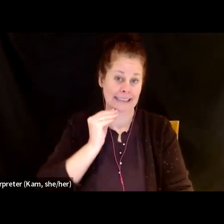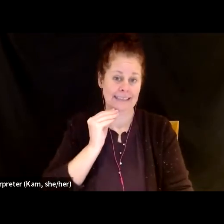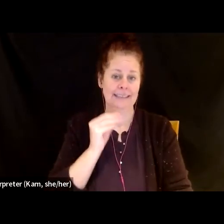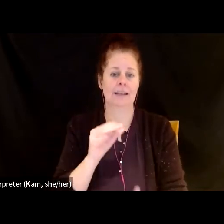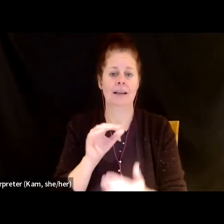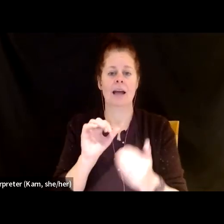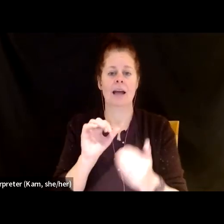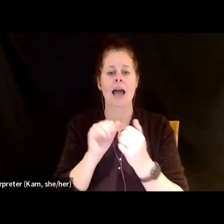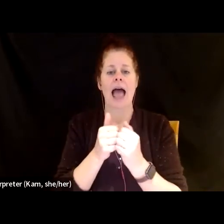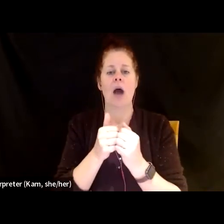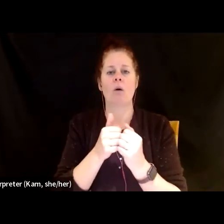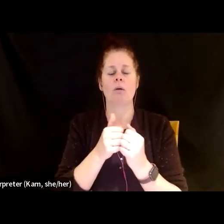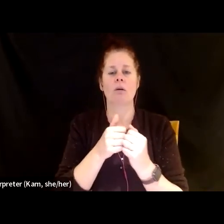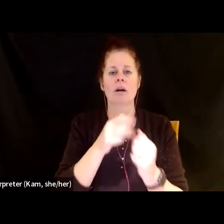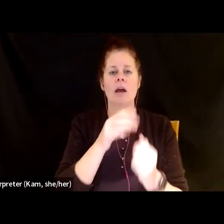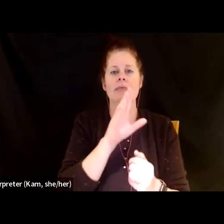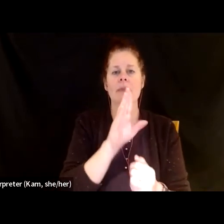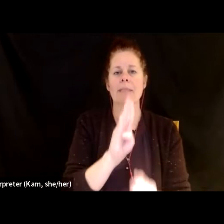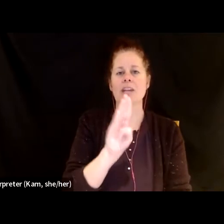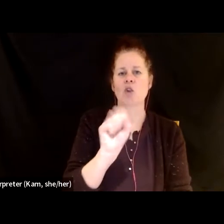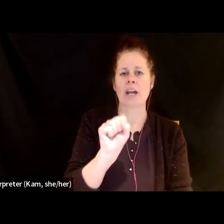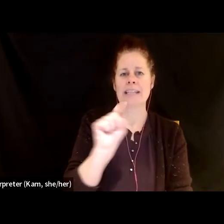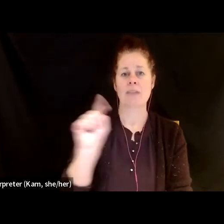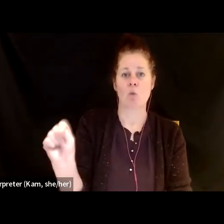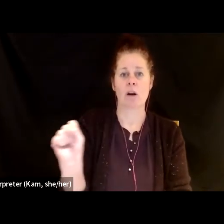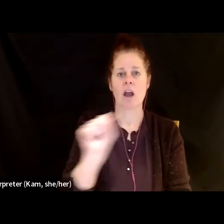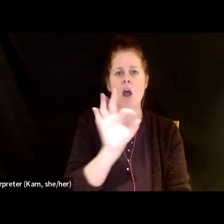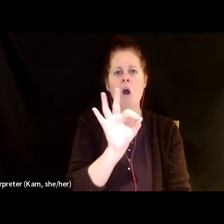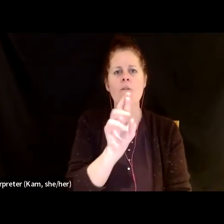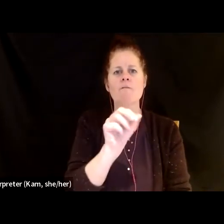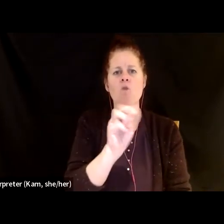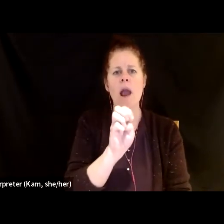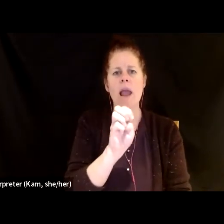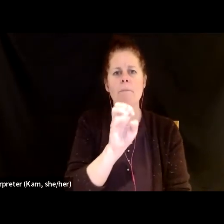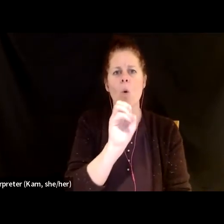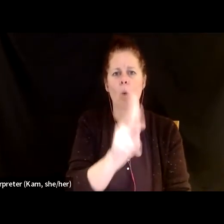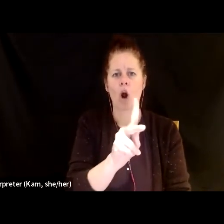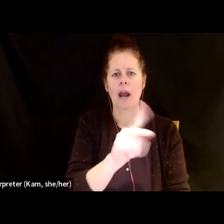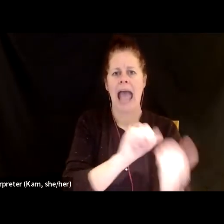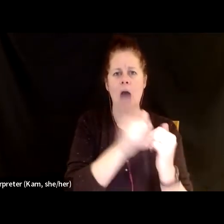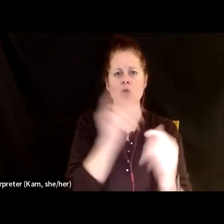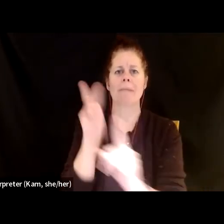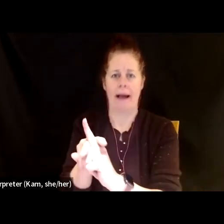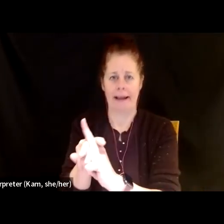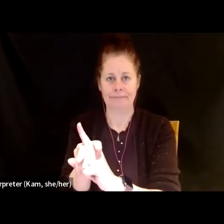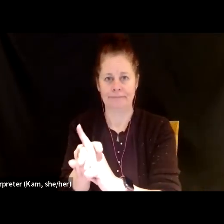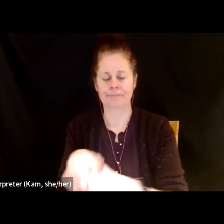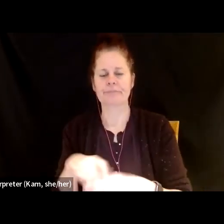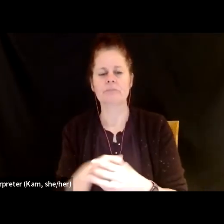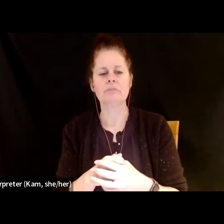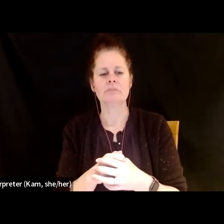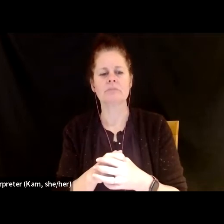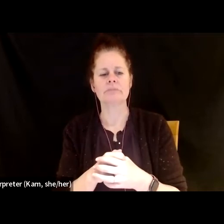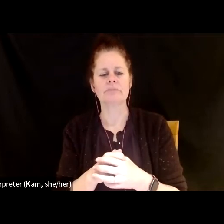applying the Black Solidarity Think Tank's framework. So what is this people work? That's something that I think,